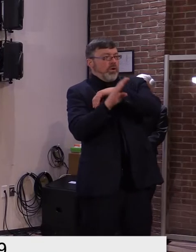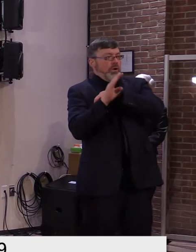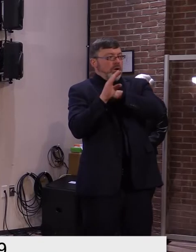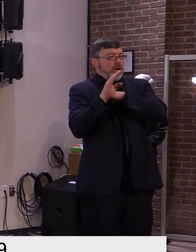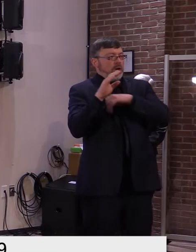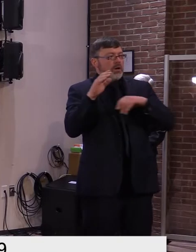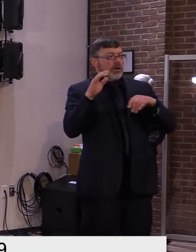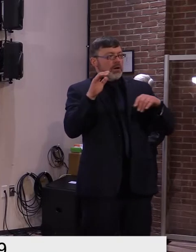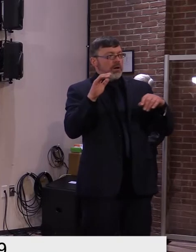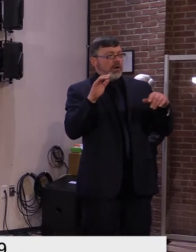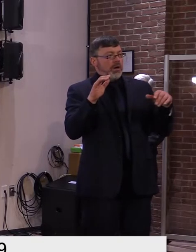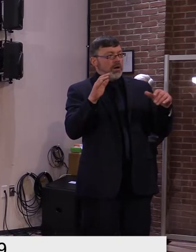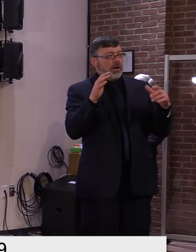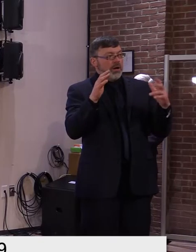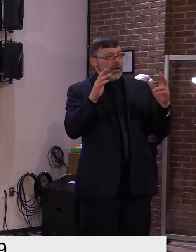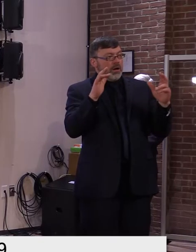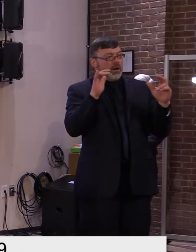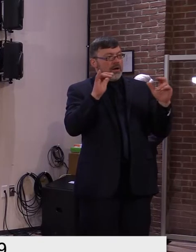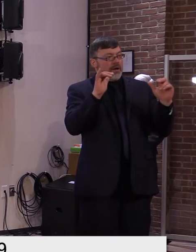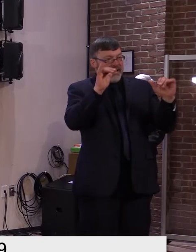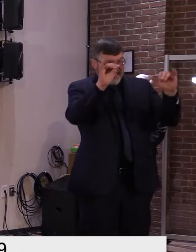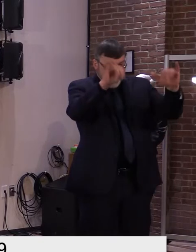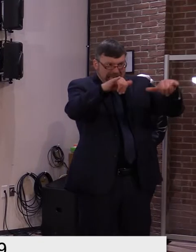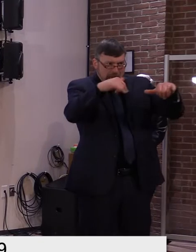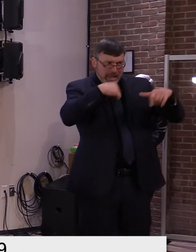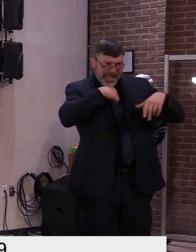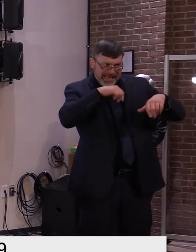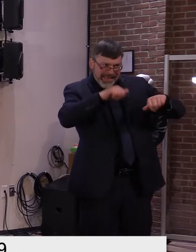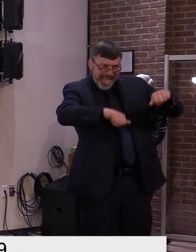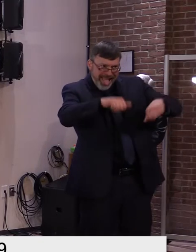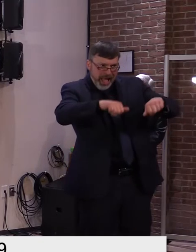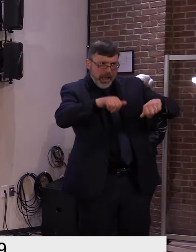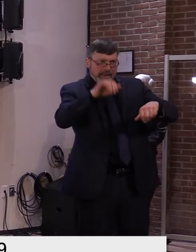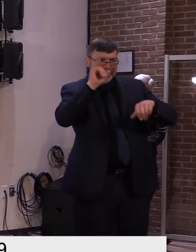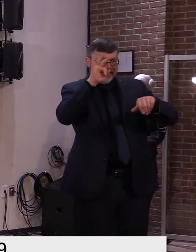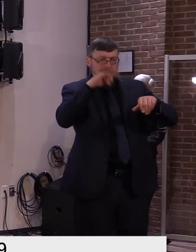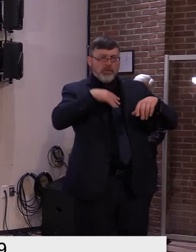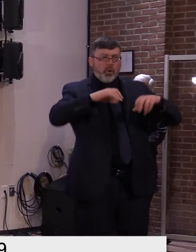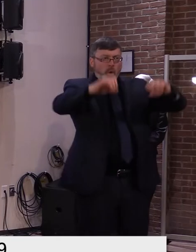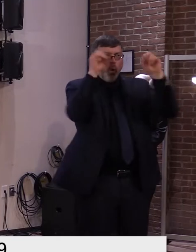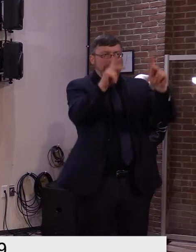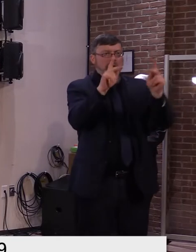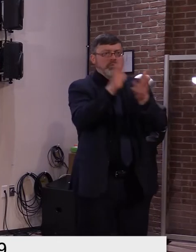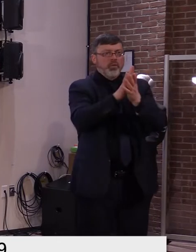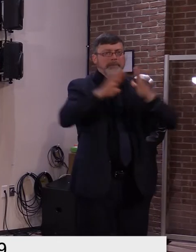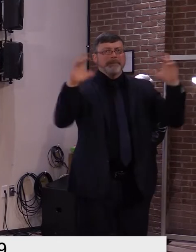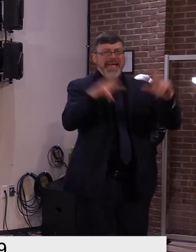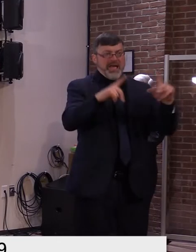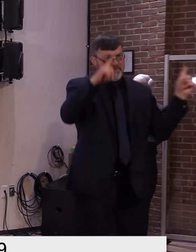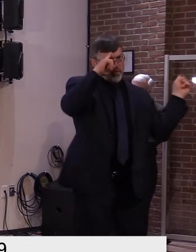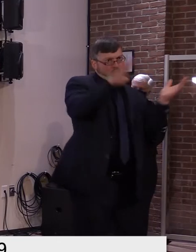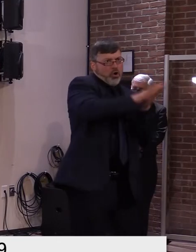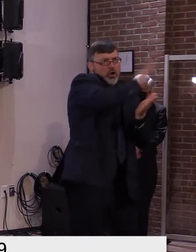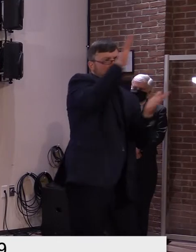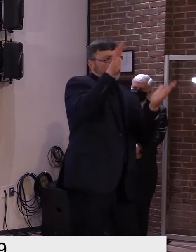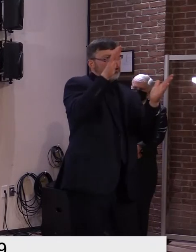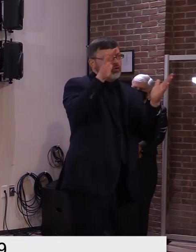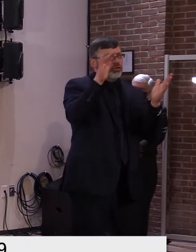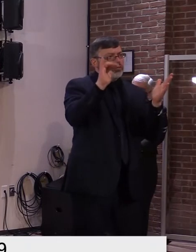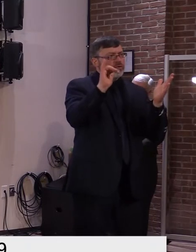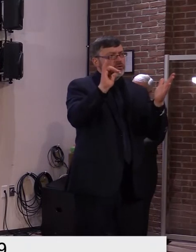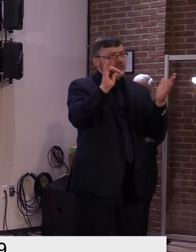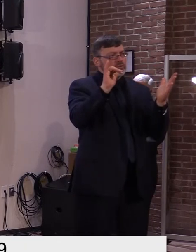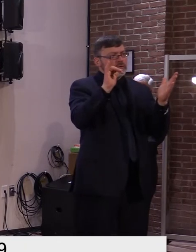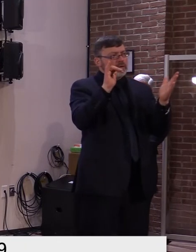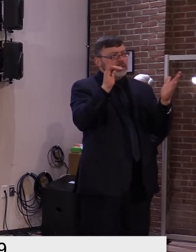all. We were skeptical in some respects because we knew that cases were going to continue to rise. We had no